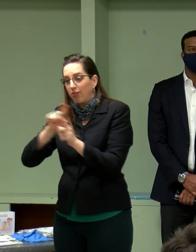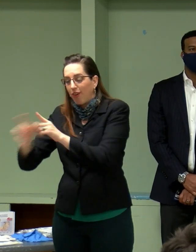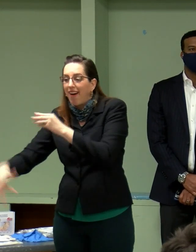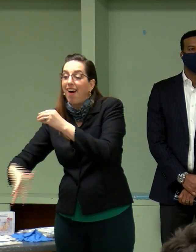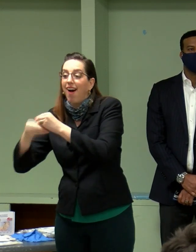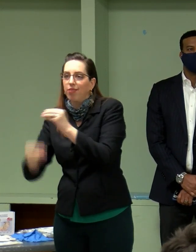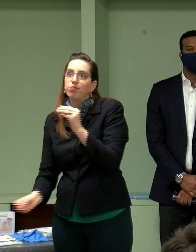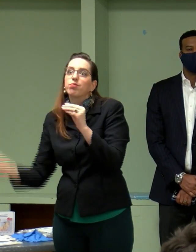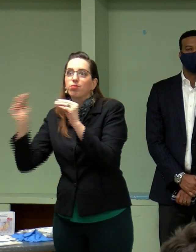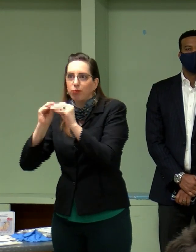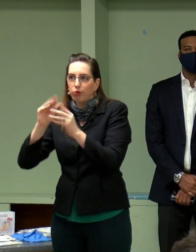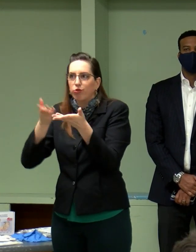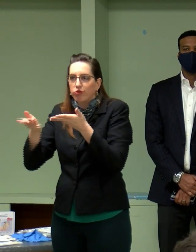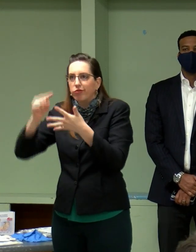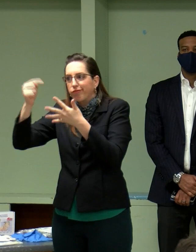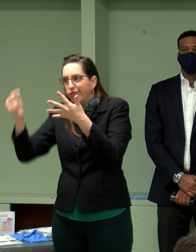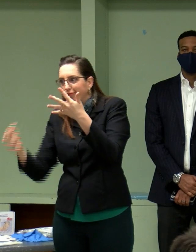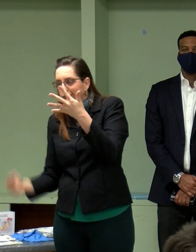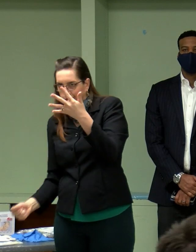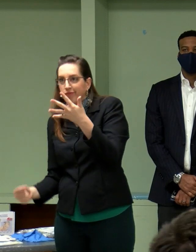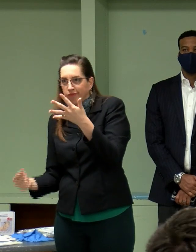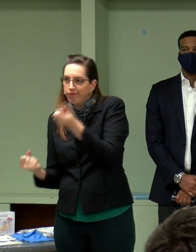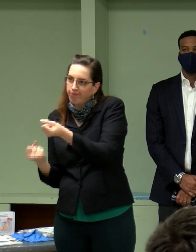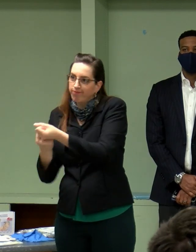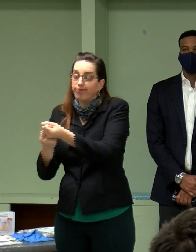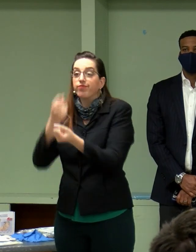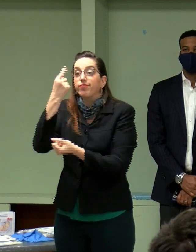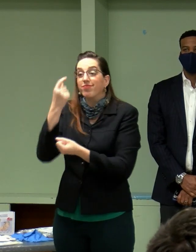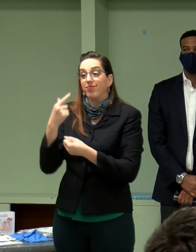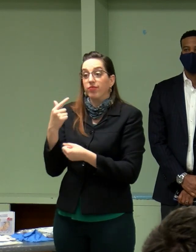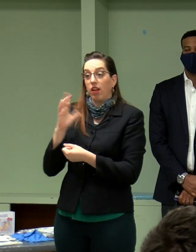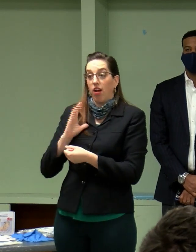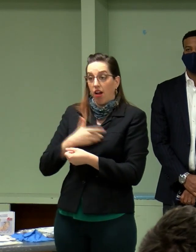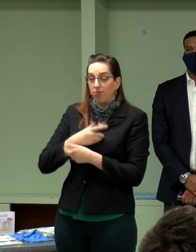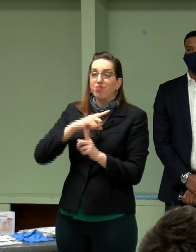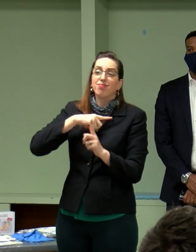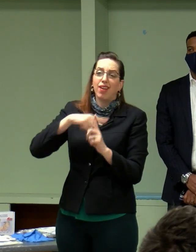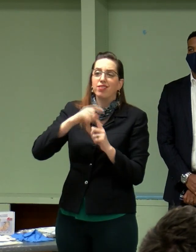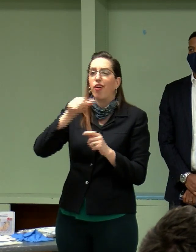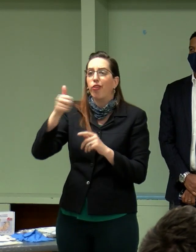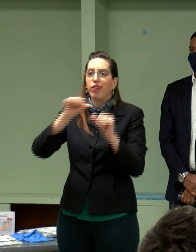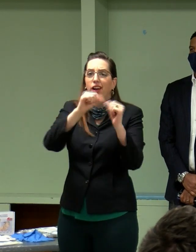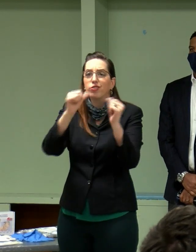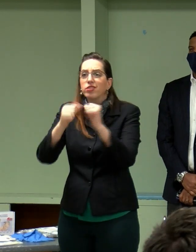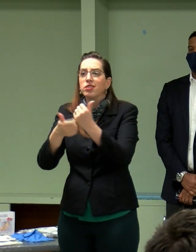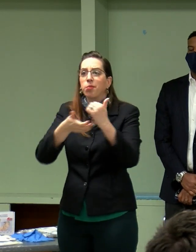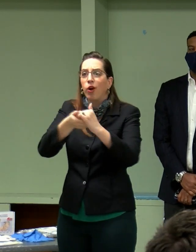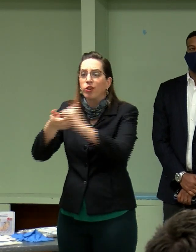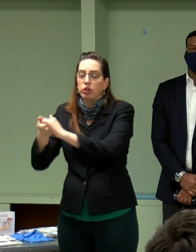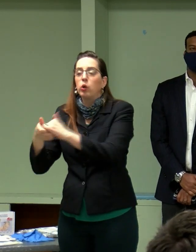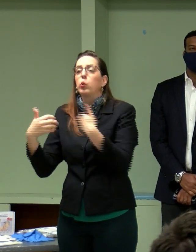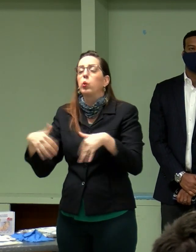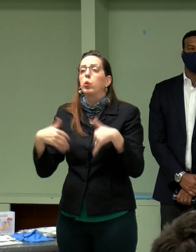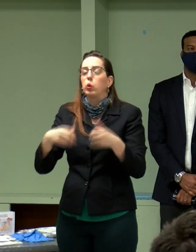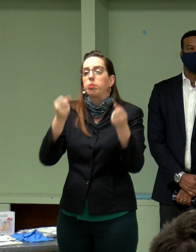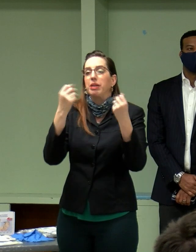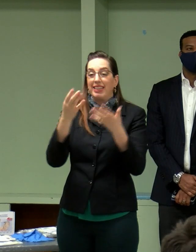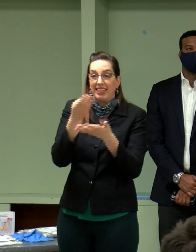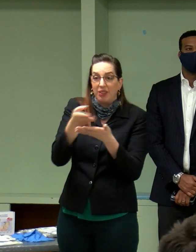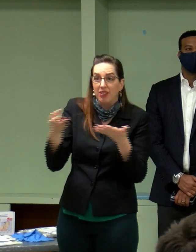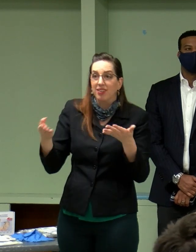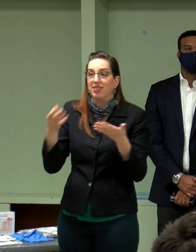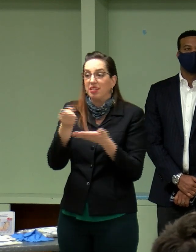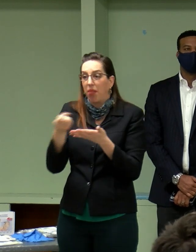experiencing homelessness. The coalition, thanks to the city and other partners, has distributed thousands of pieces of equipment